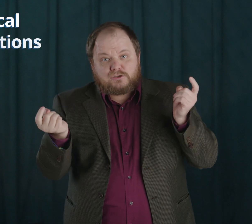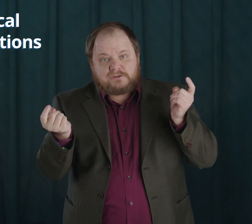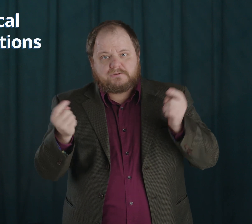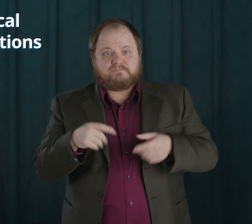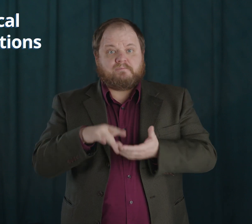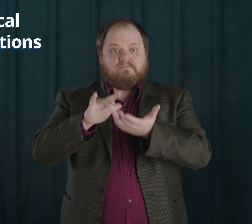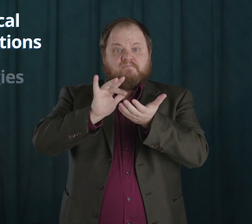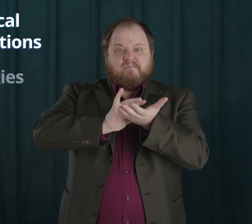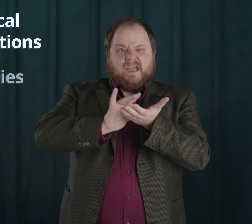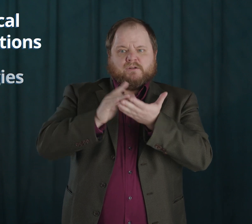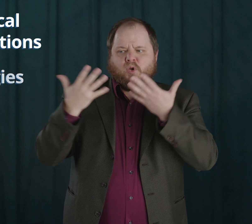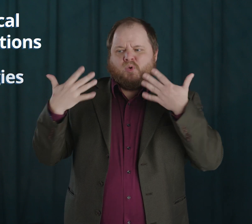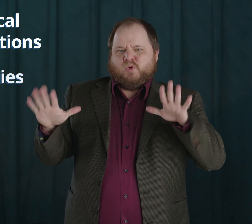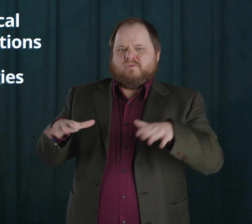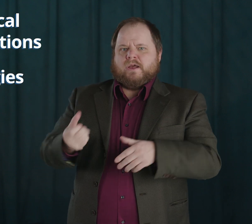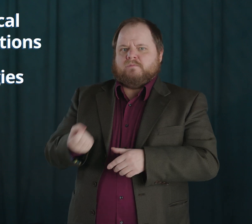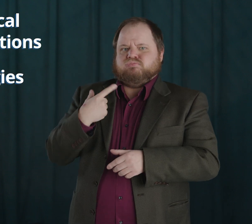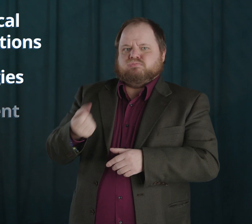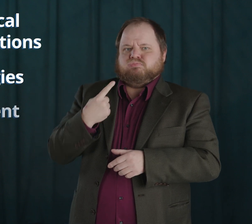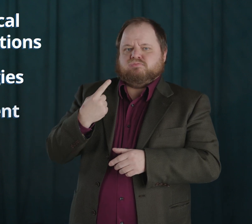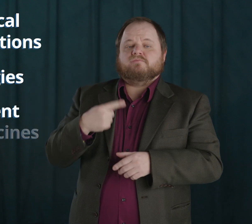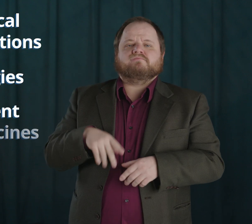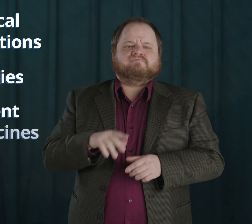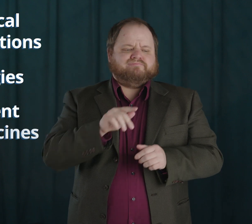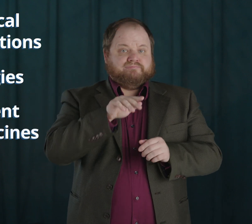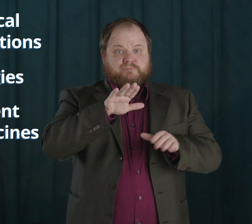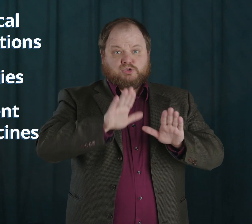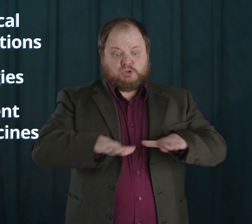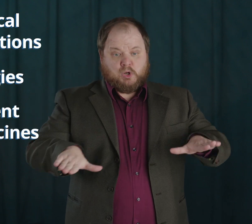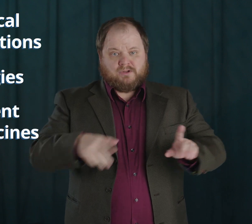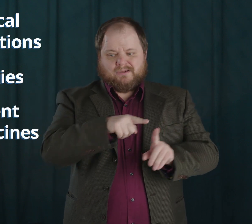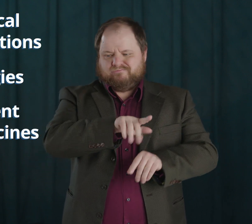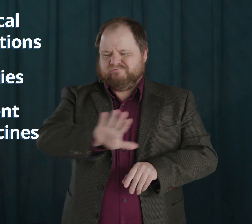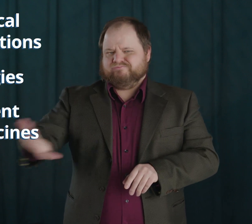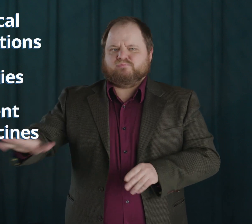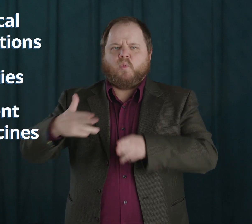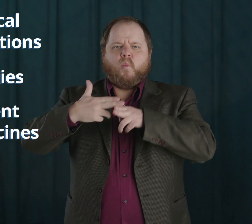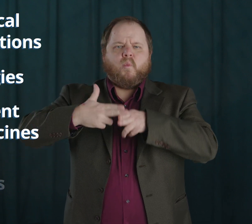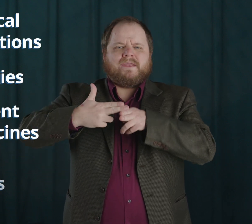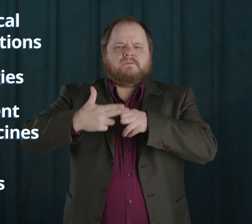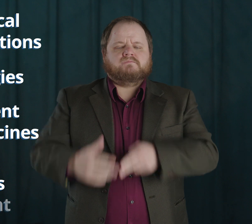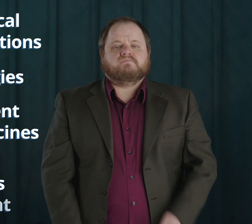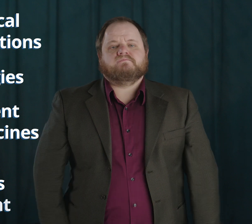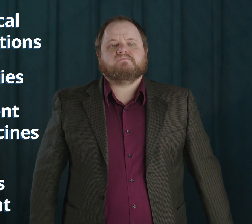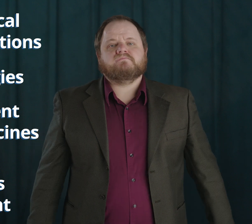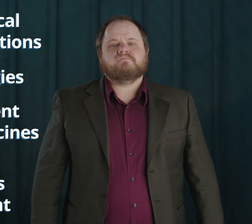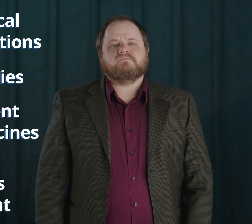conditions, allergies, any medicines they are taking, each child's